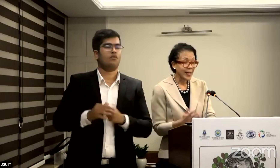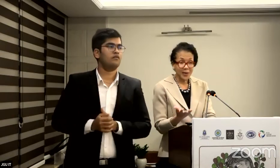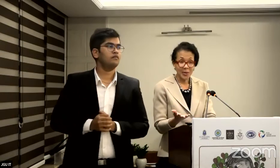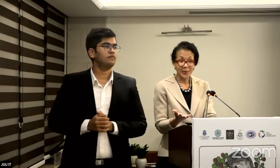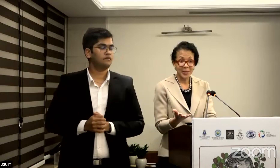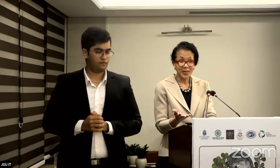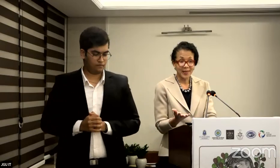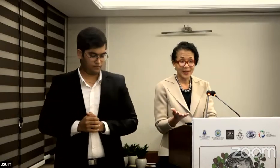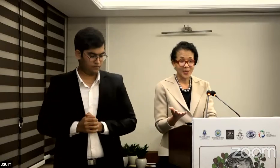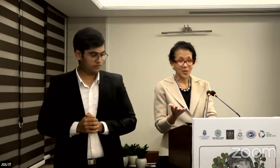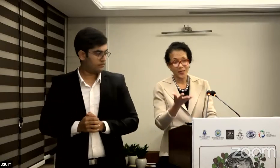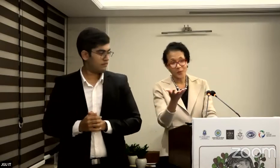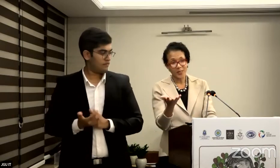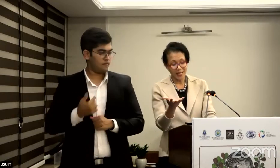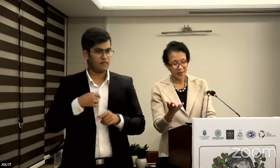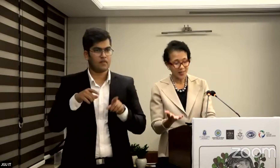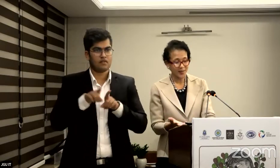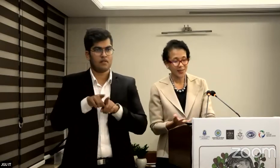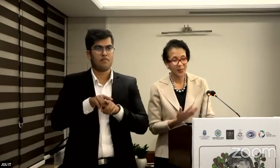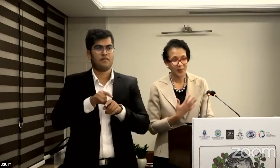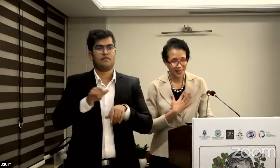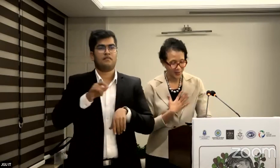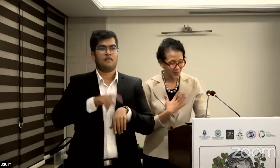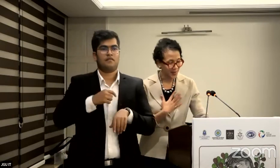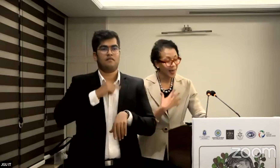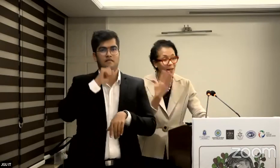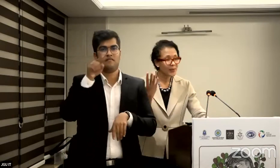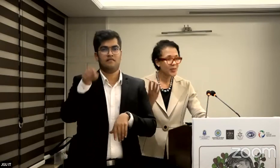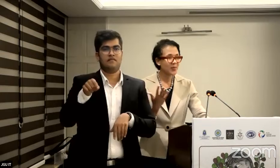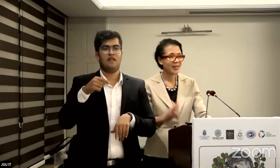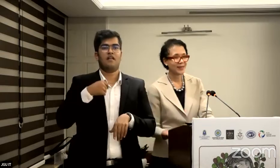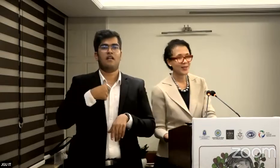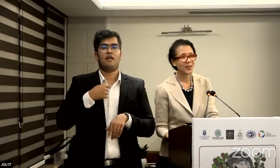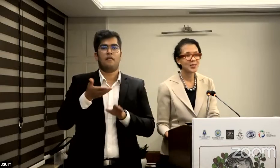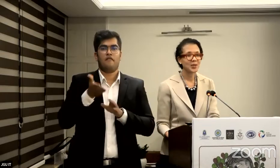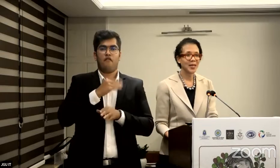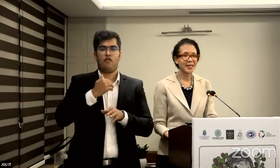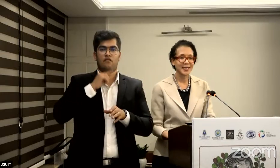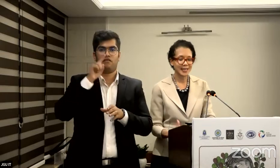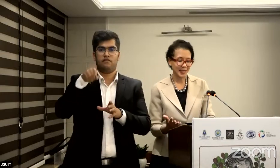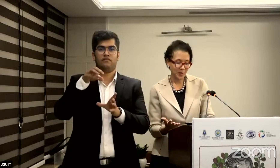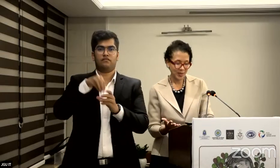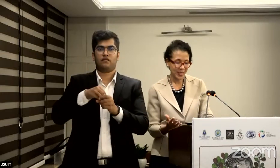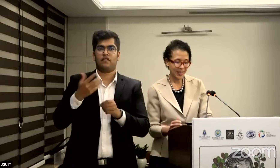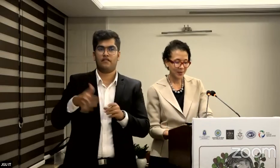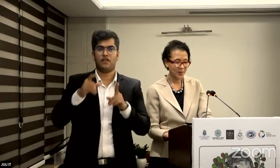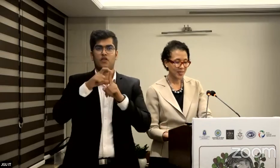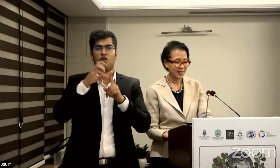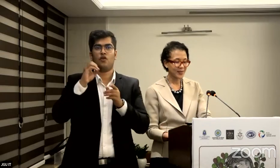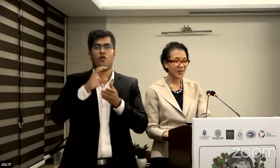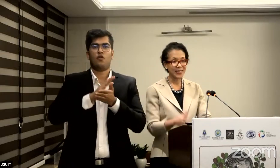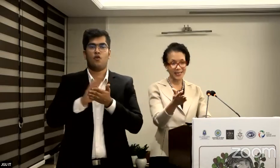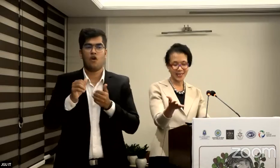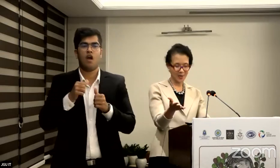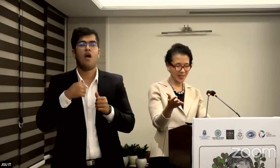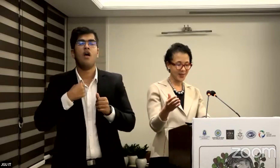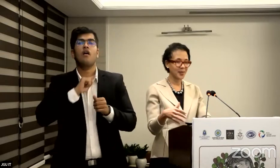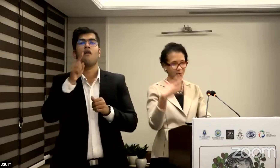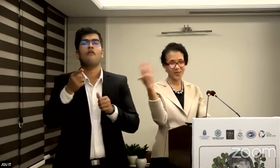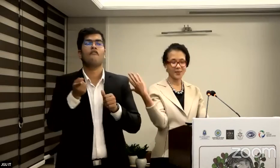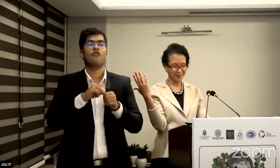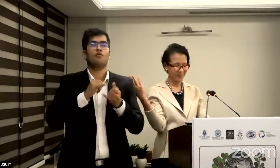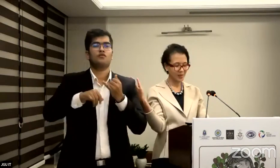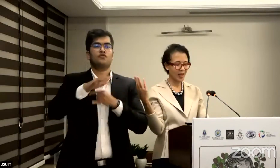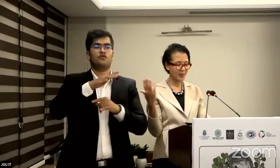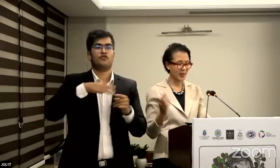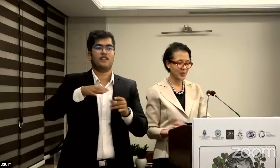And I also happen to be there, so that we're dating ourselves a little bit here, but I happen to be there as well in Doha as civil society representative. I didn't see you there, but it